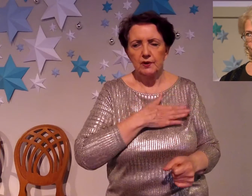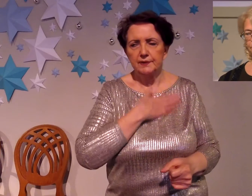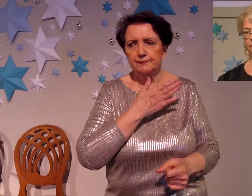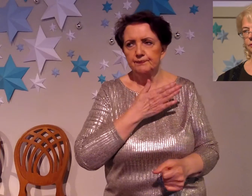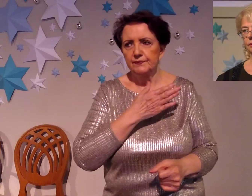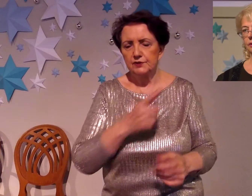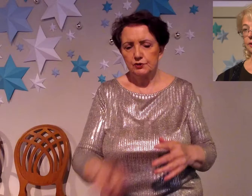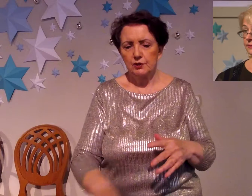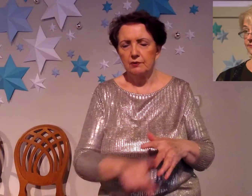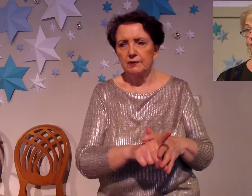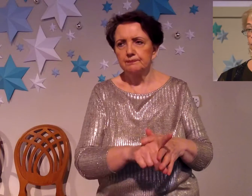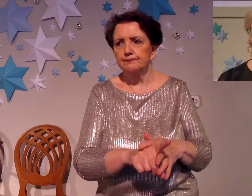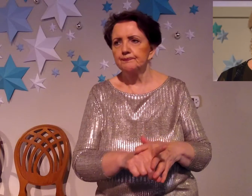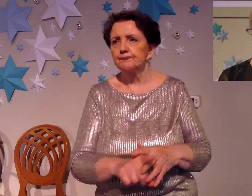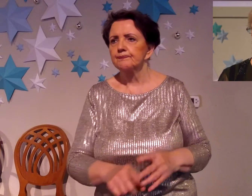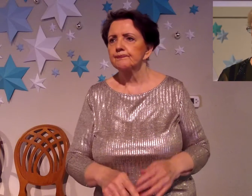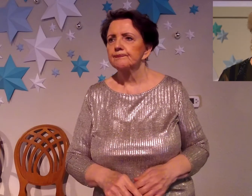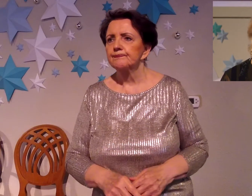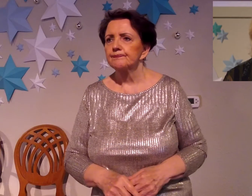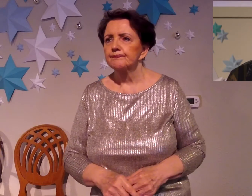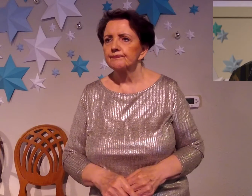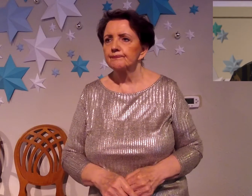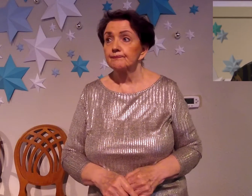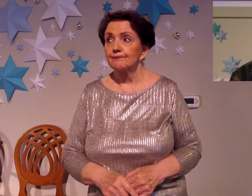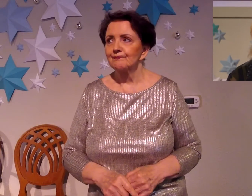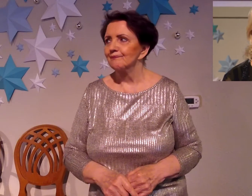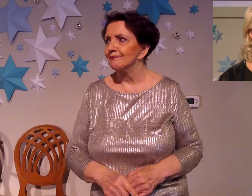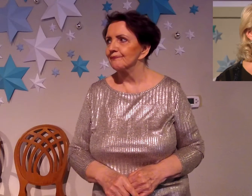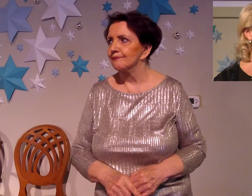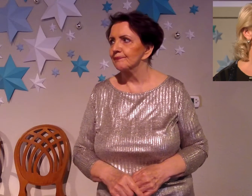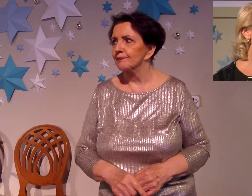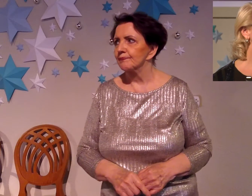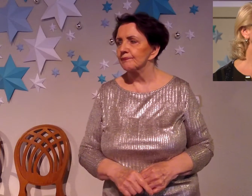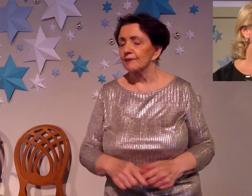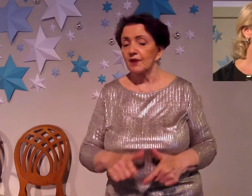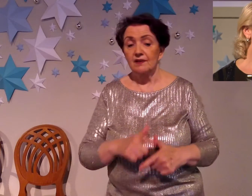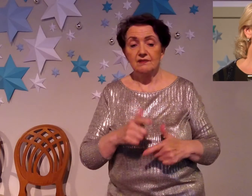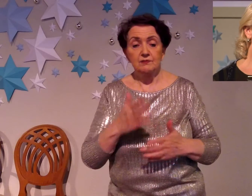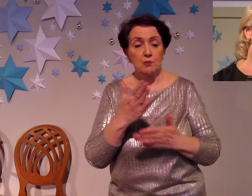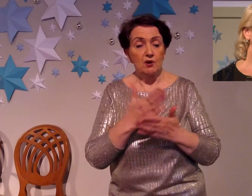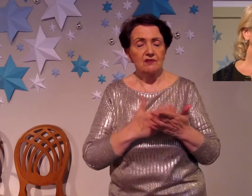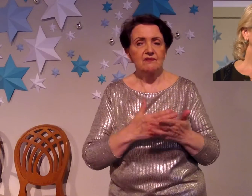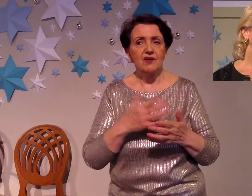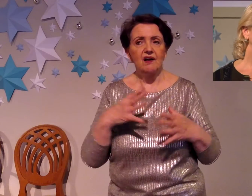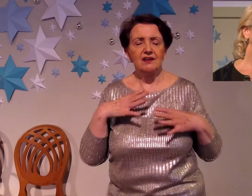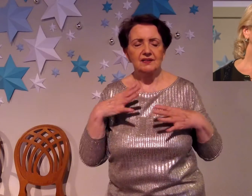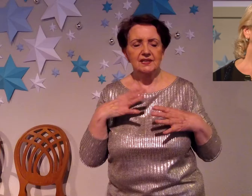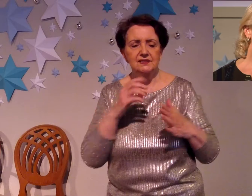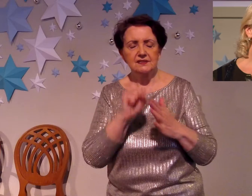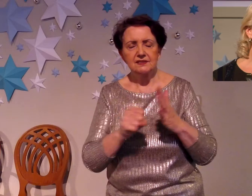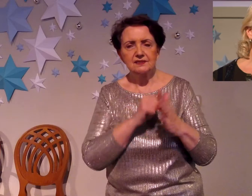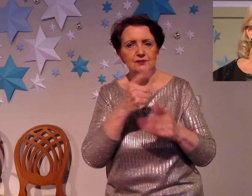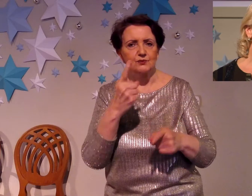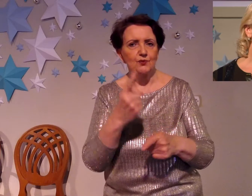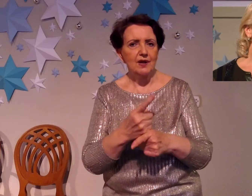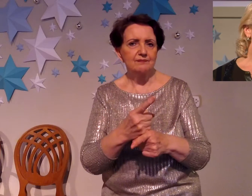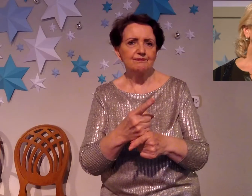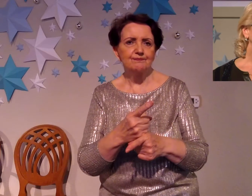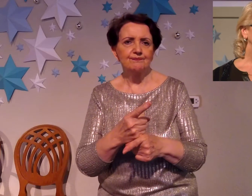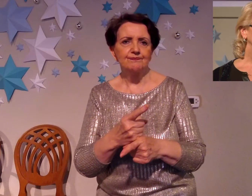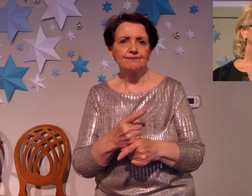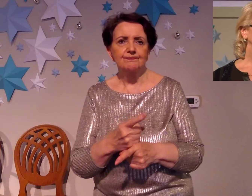to show up. And isn't that what a big part of the holiday season is about? Right? For us to be